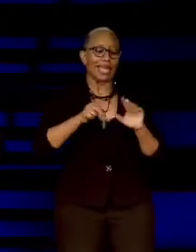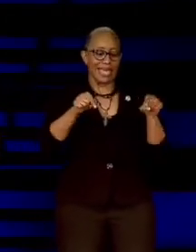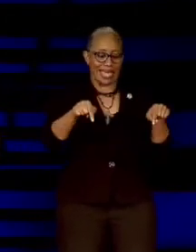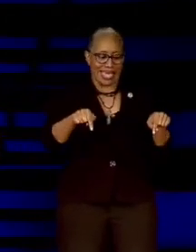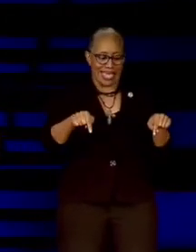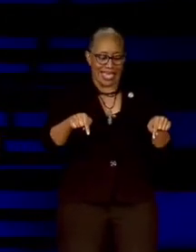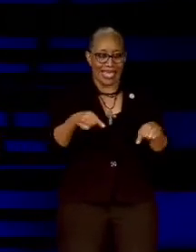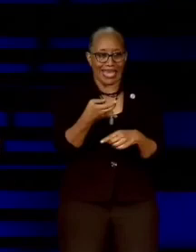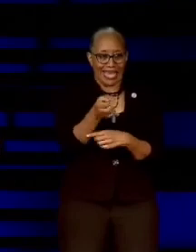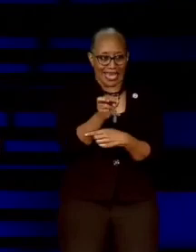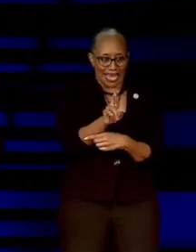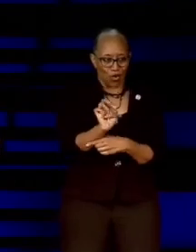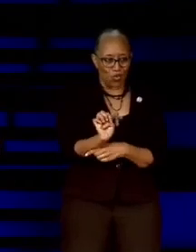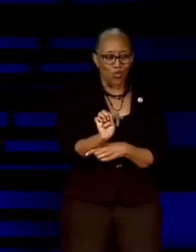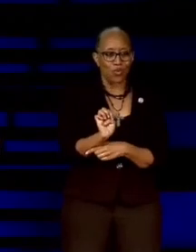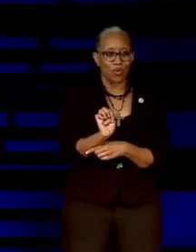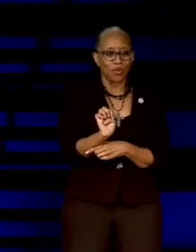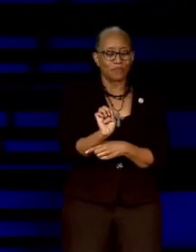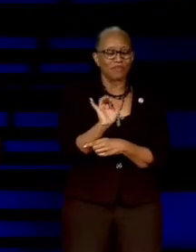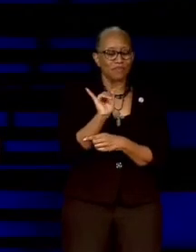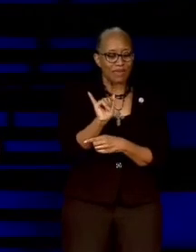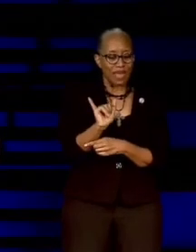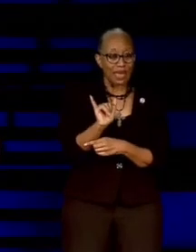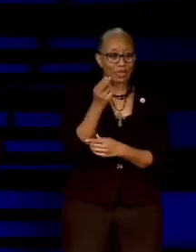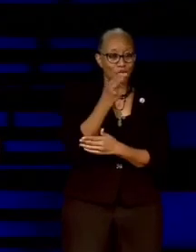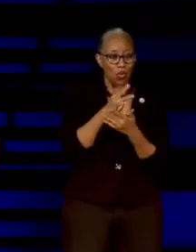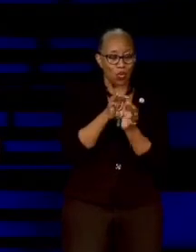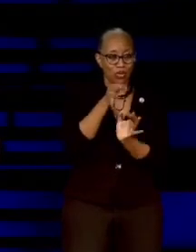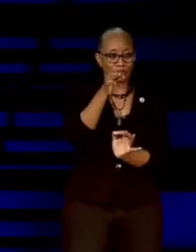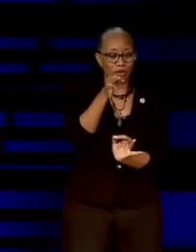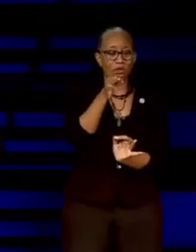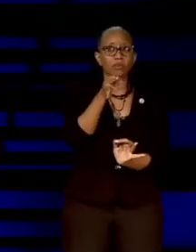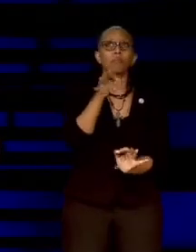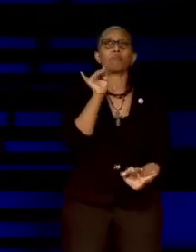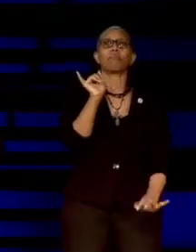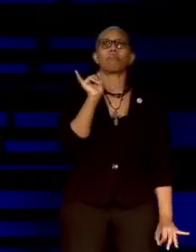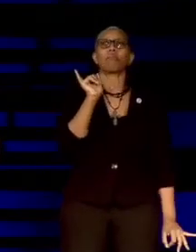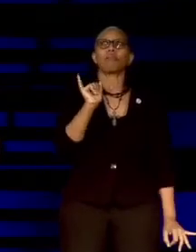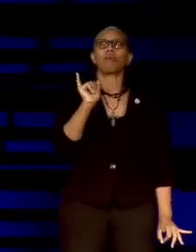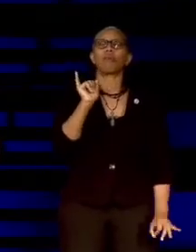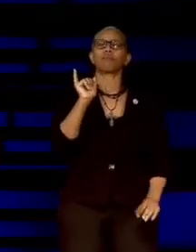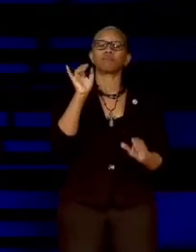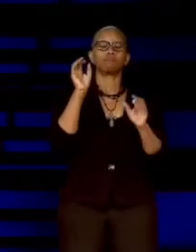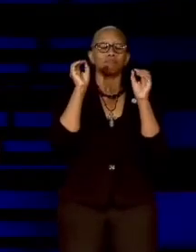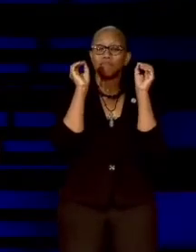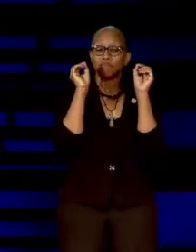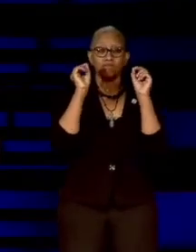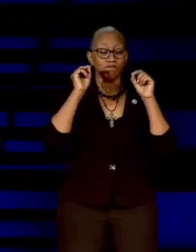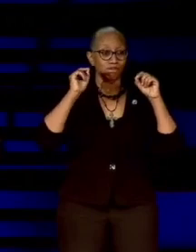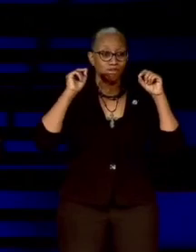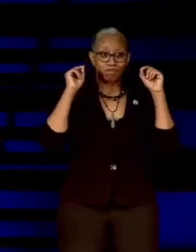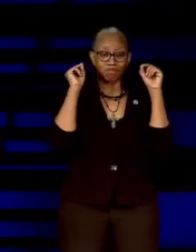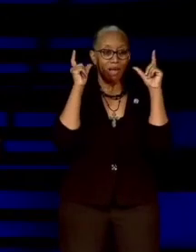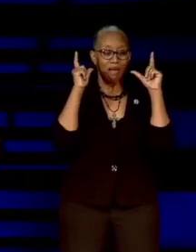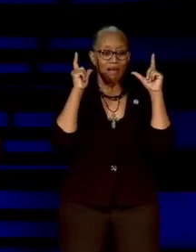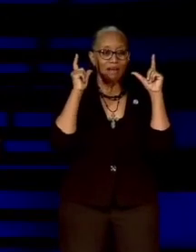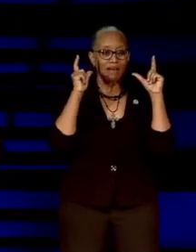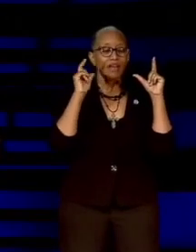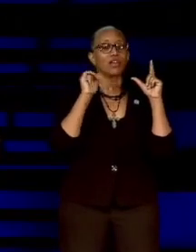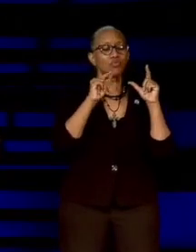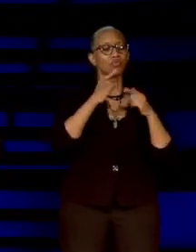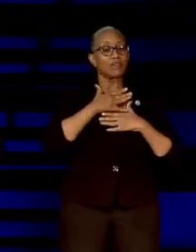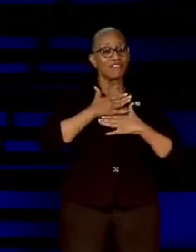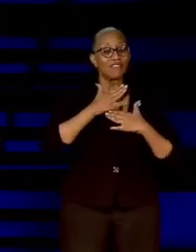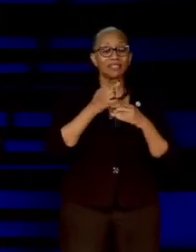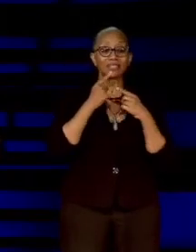leaned into, and the Holy Ghost alerted my eyes. You've already confessed